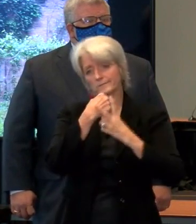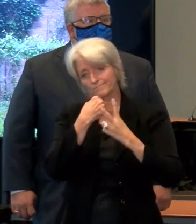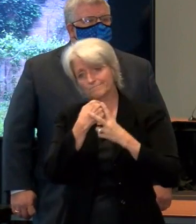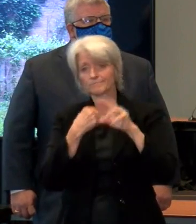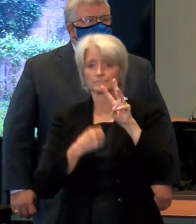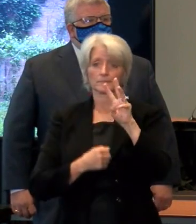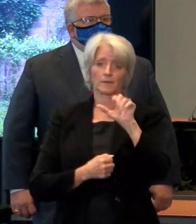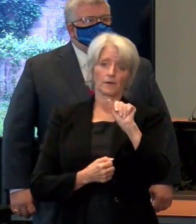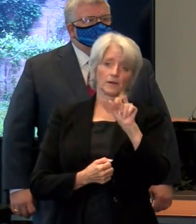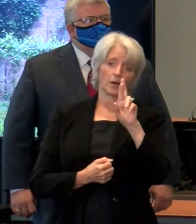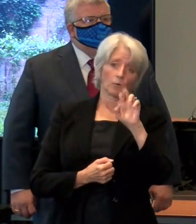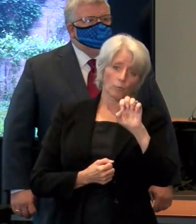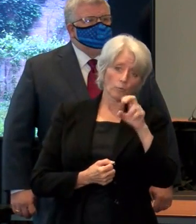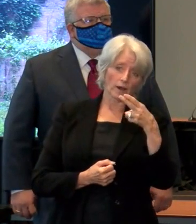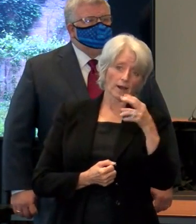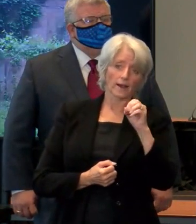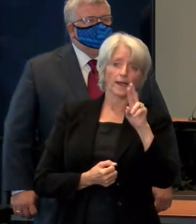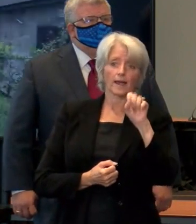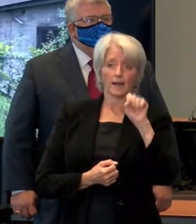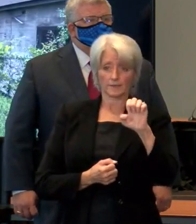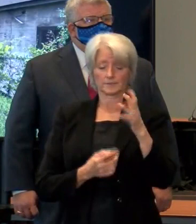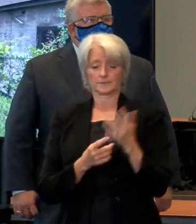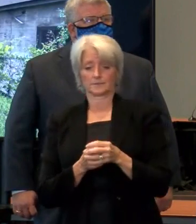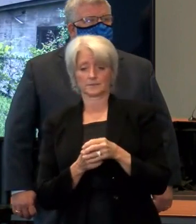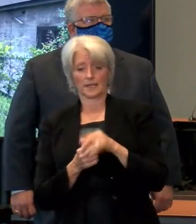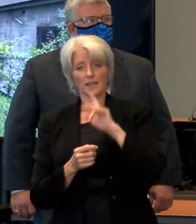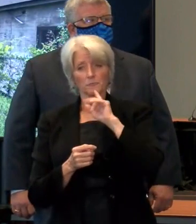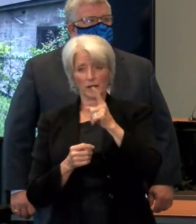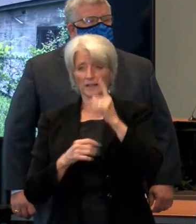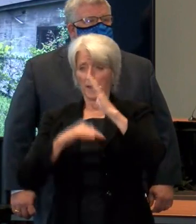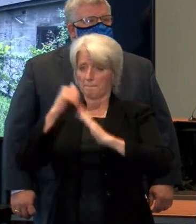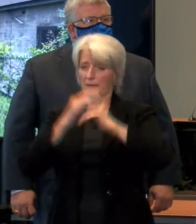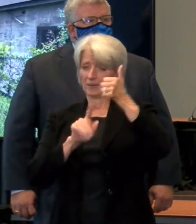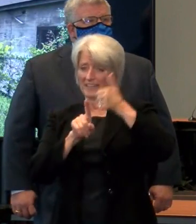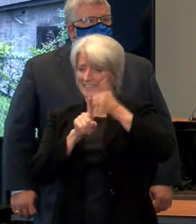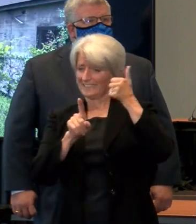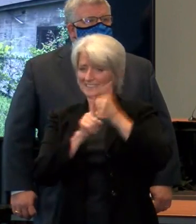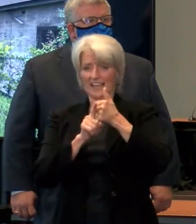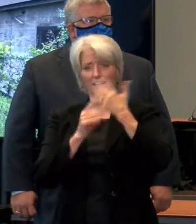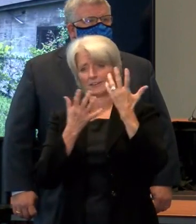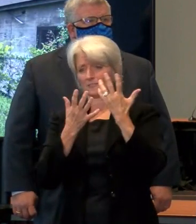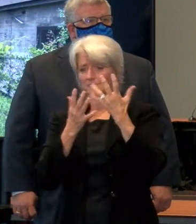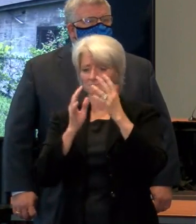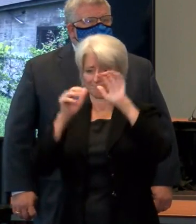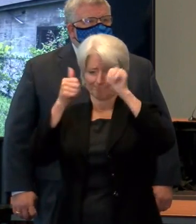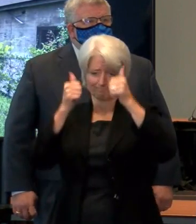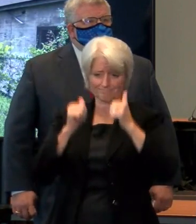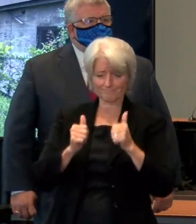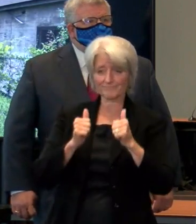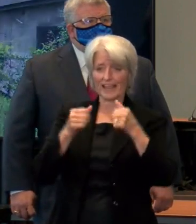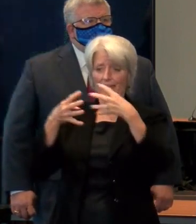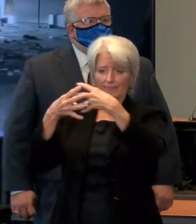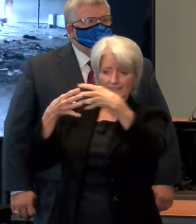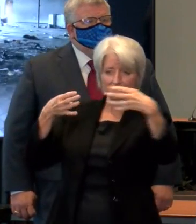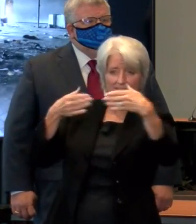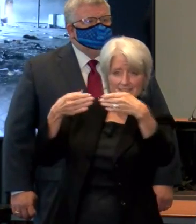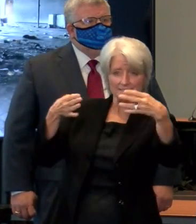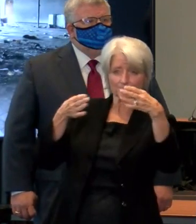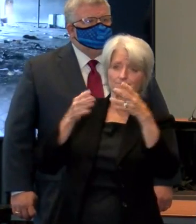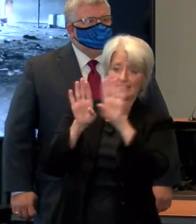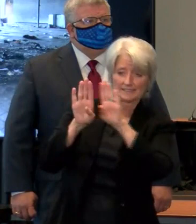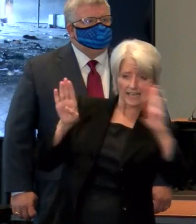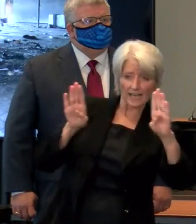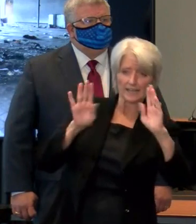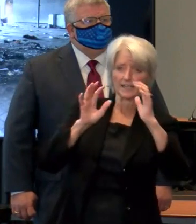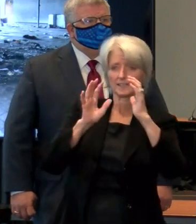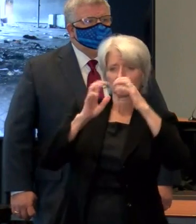just for years, mainly the siding and also the roof has fell in disrepair. So we met on site with the property owners just to speak about